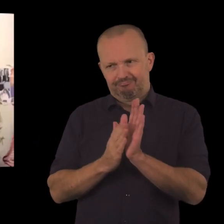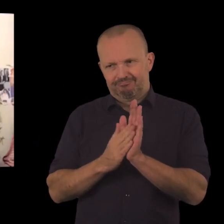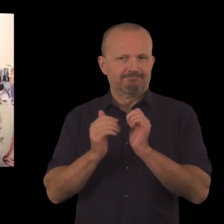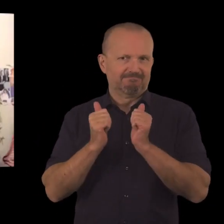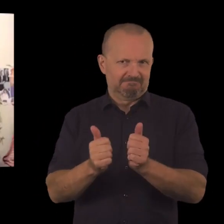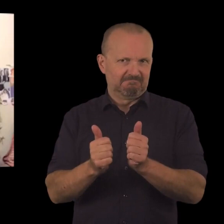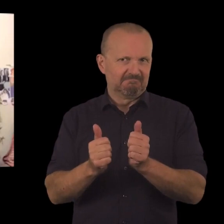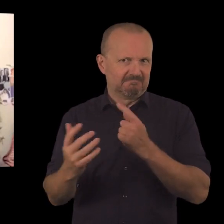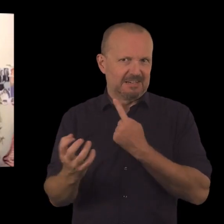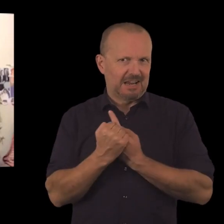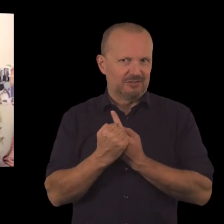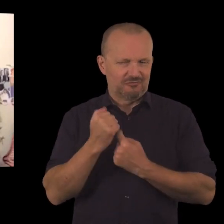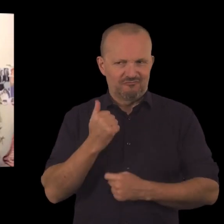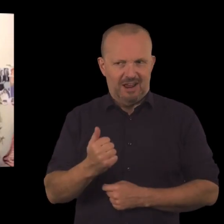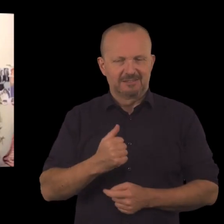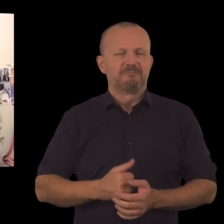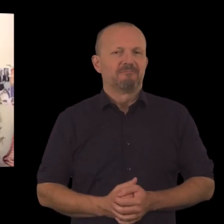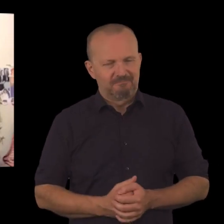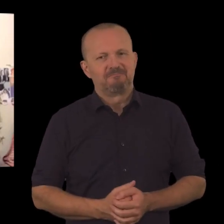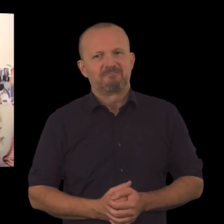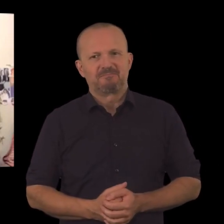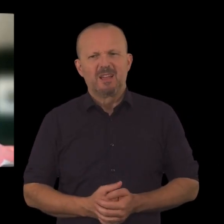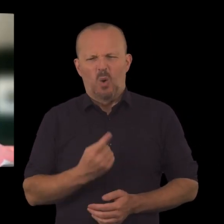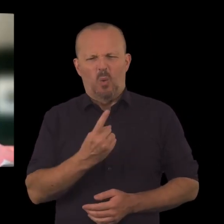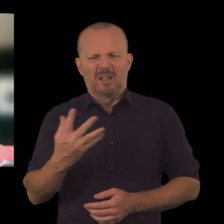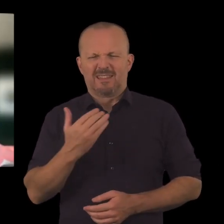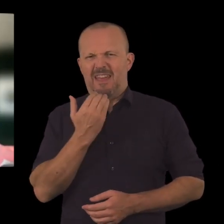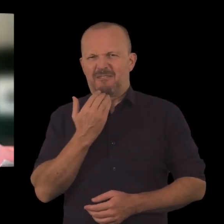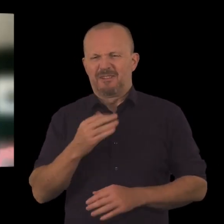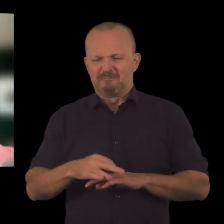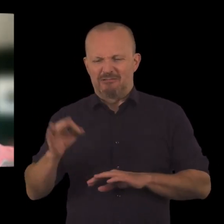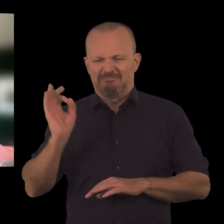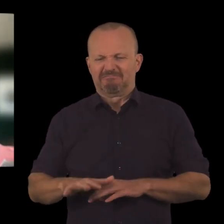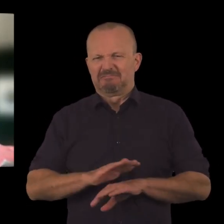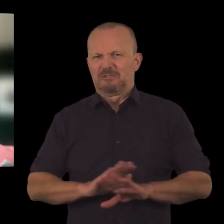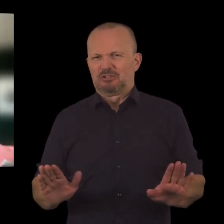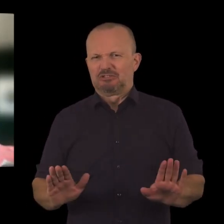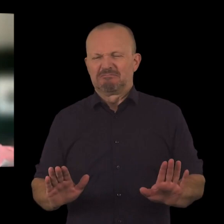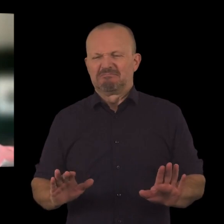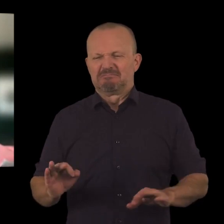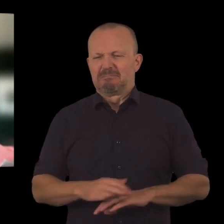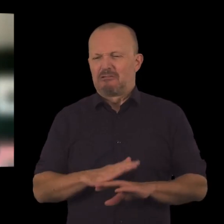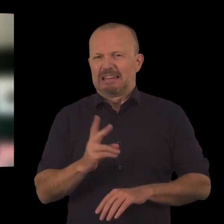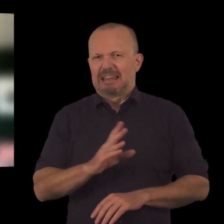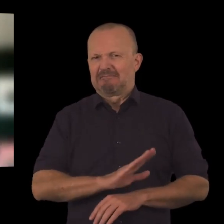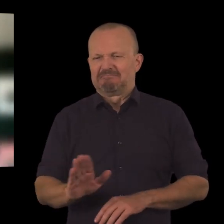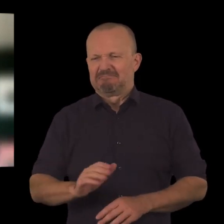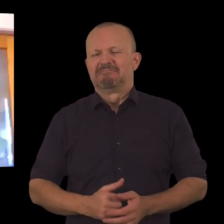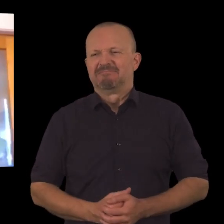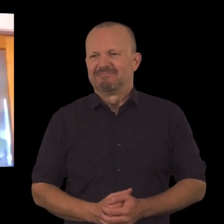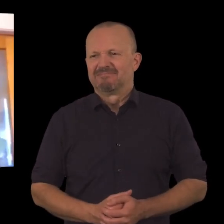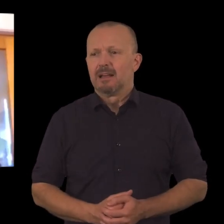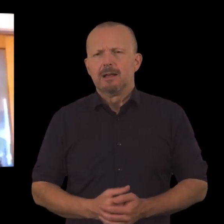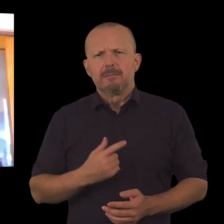Married twice. Is that the lie? That's the lie. Very